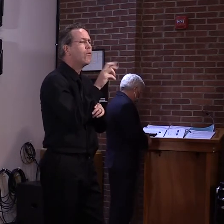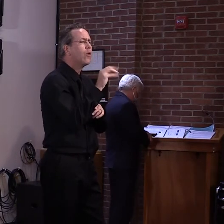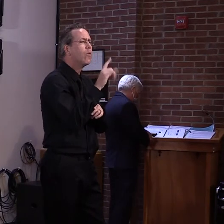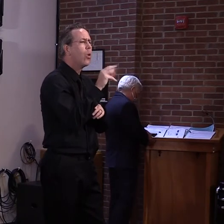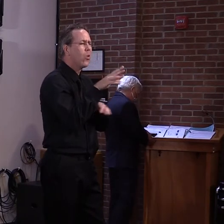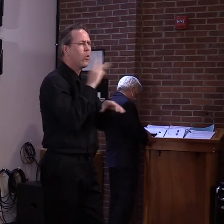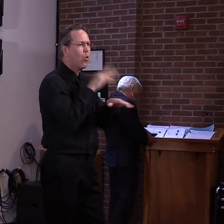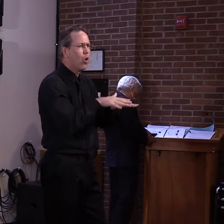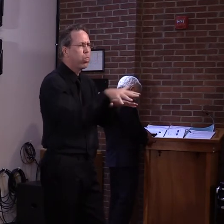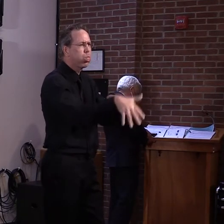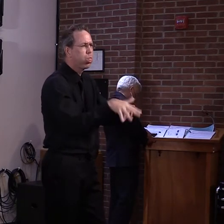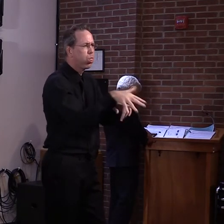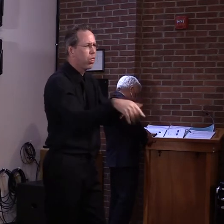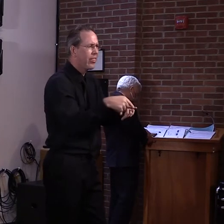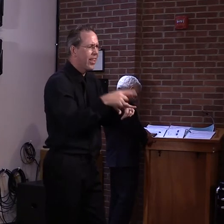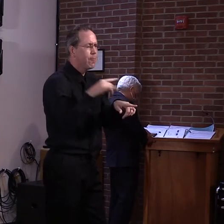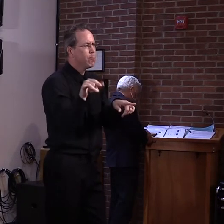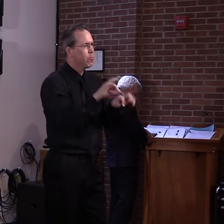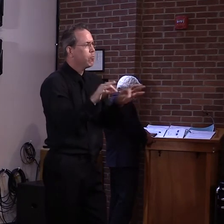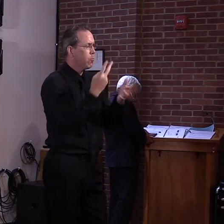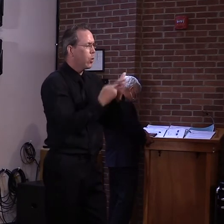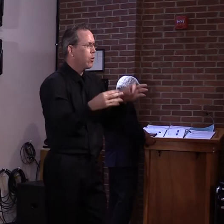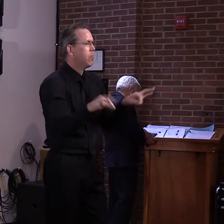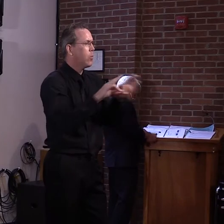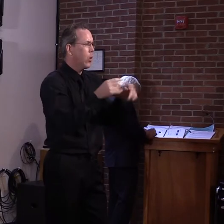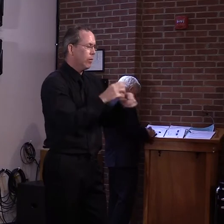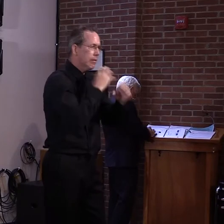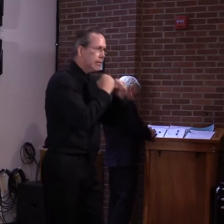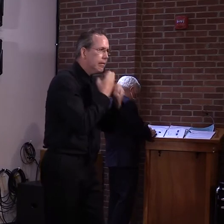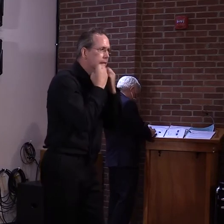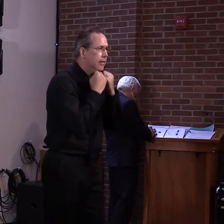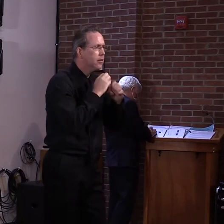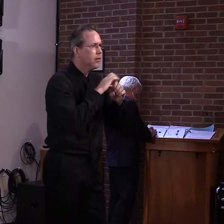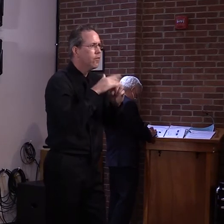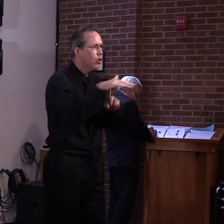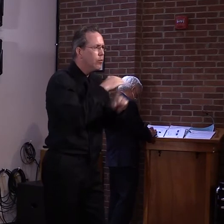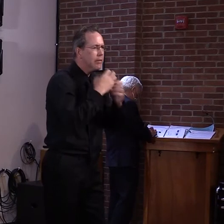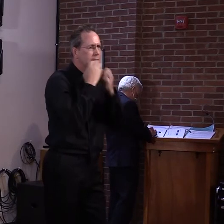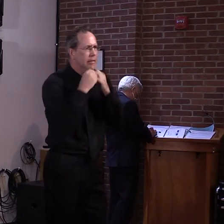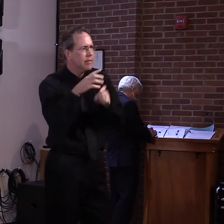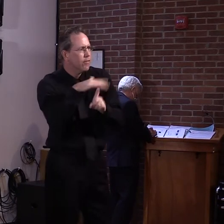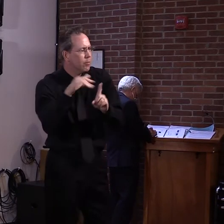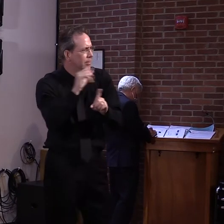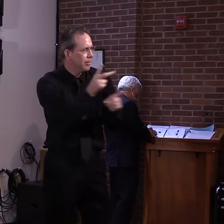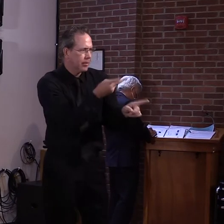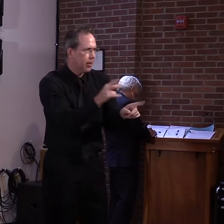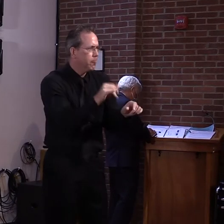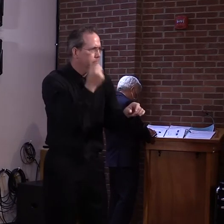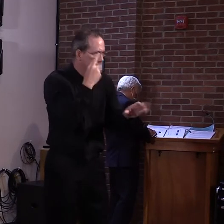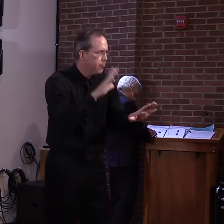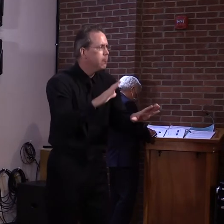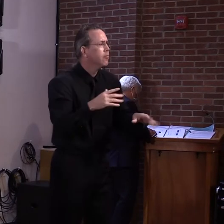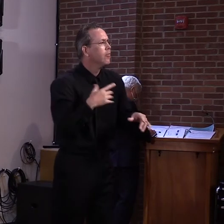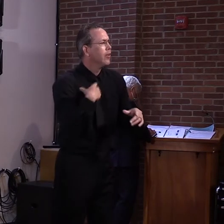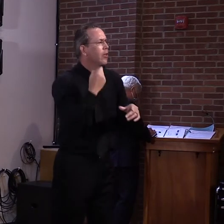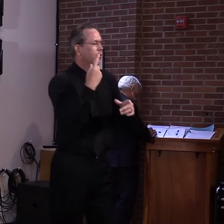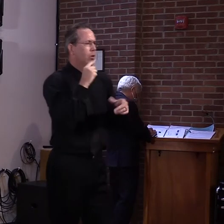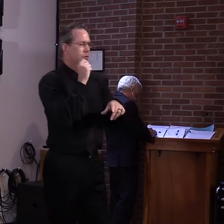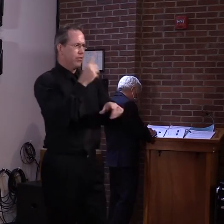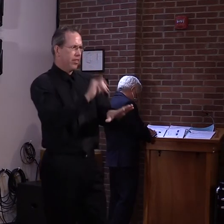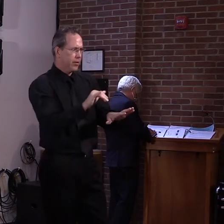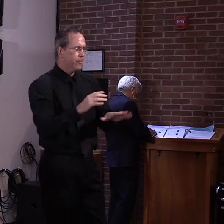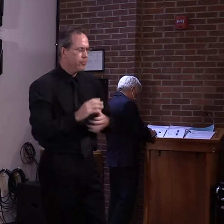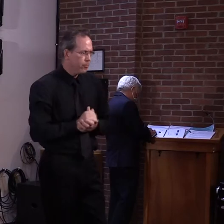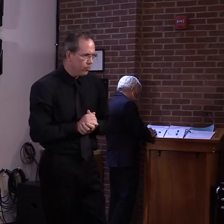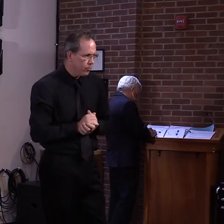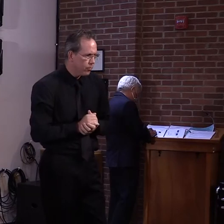important projects, and we have programs in place to work to address both of them. The combined sewer overflows and